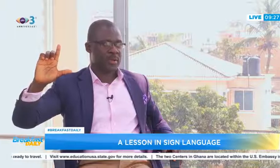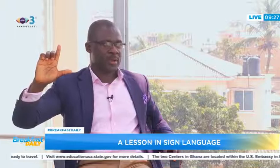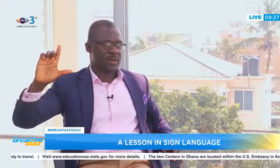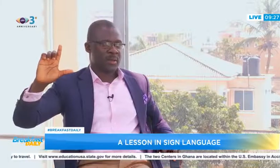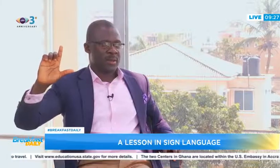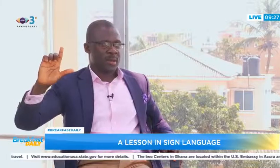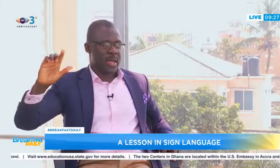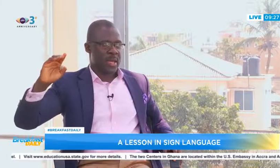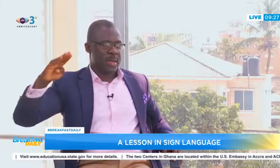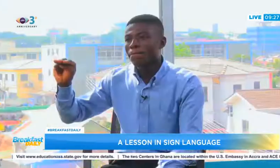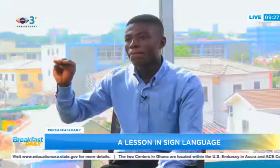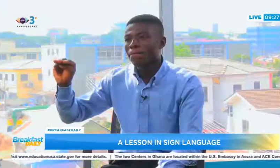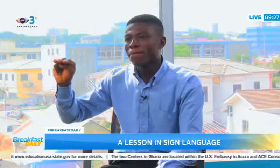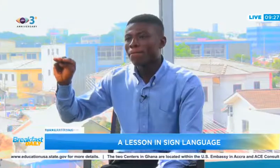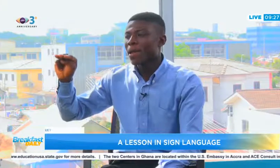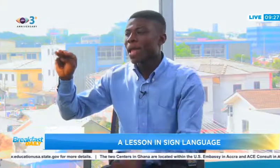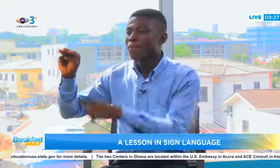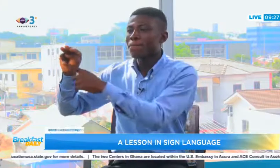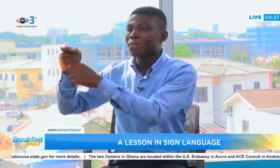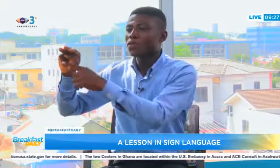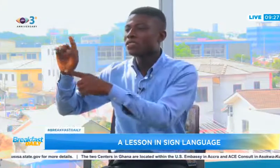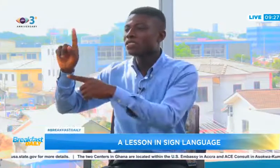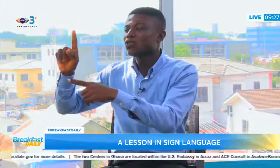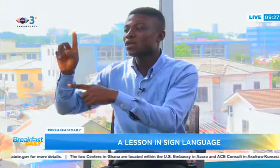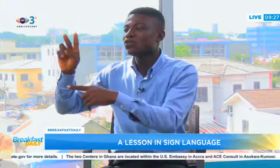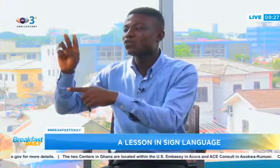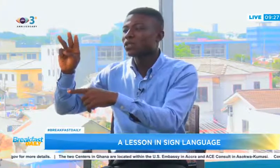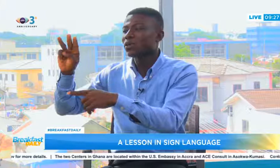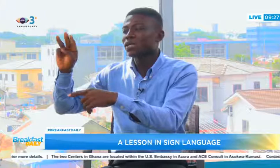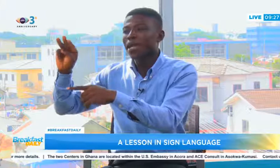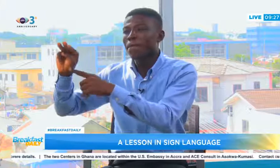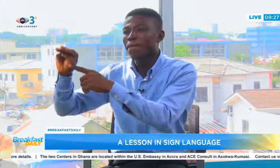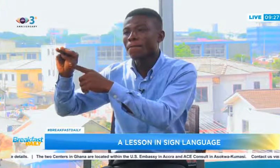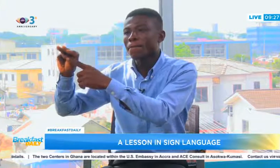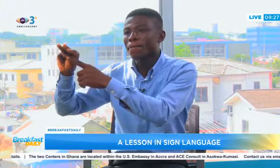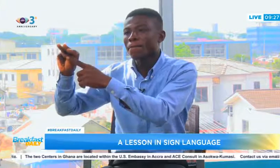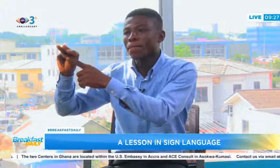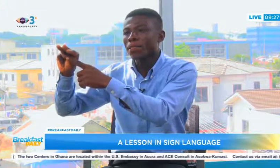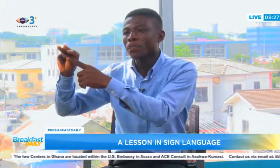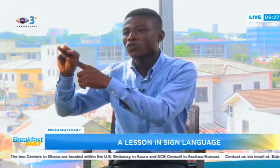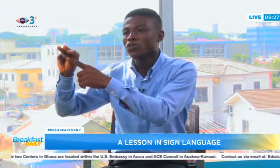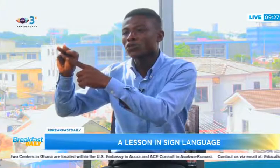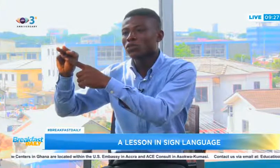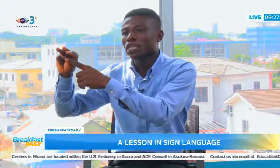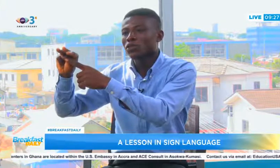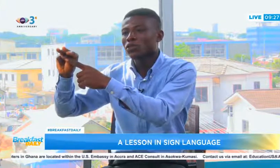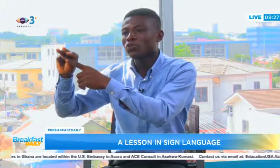So M. M. M. You see, 1, 2, 3. M. So the thumb should